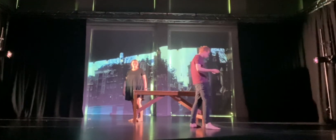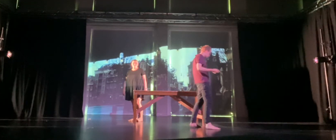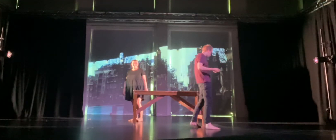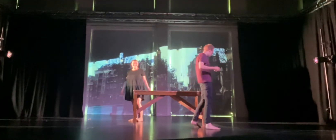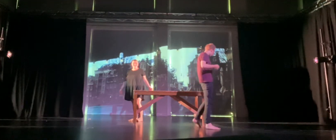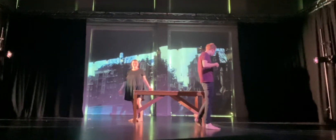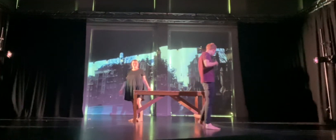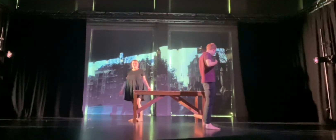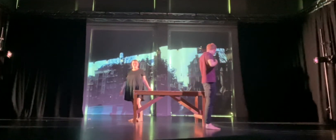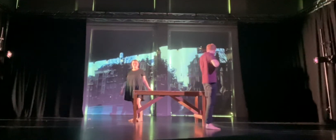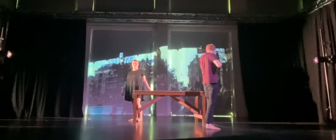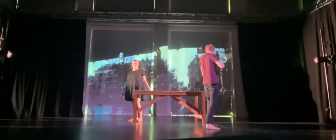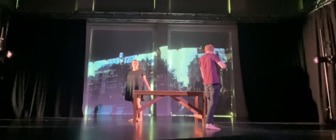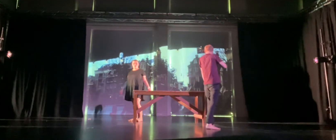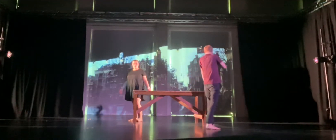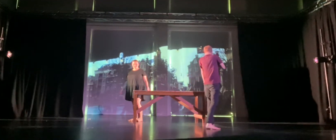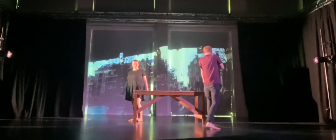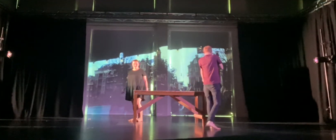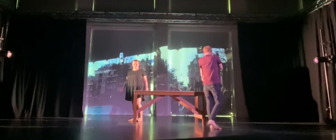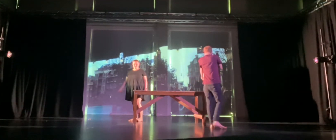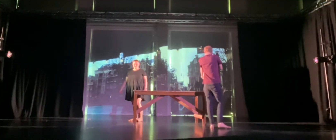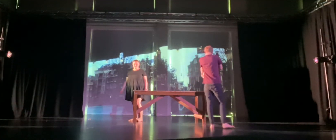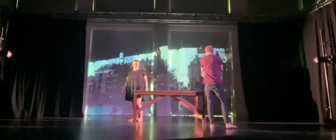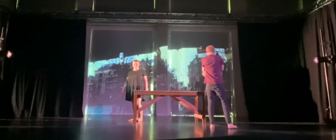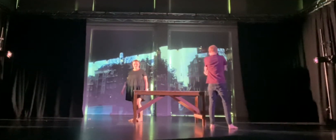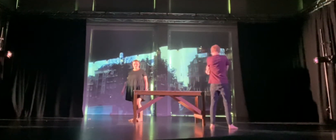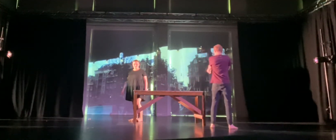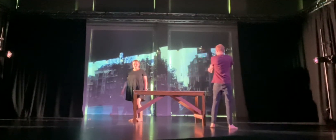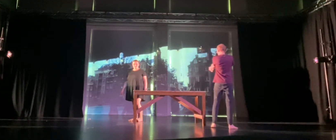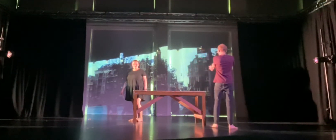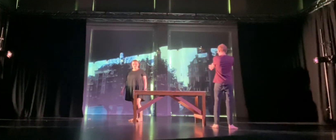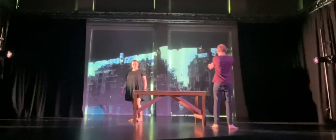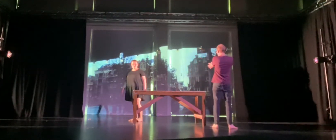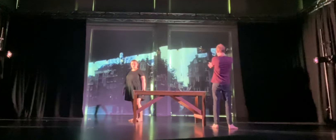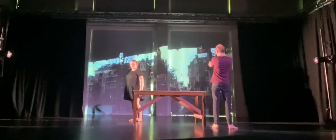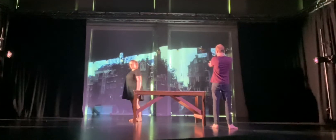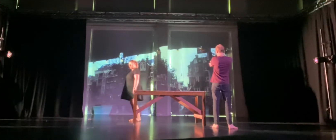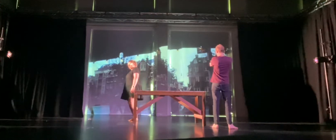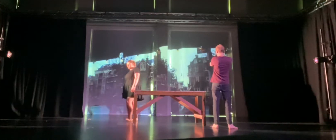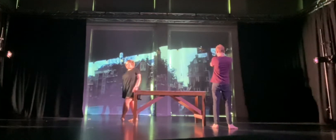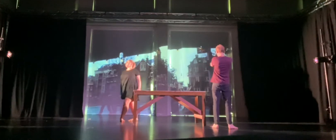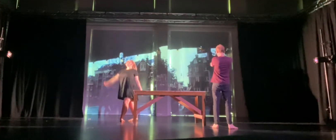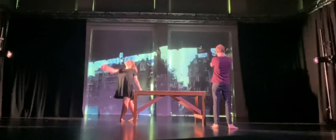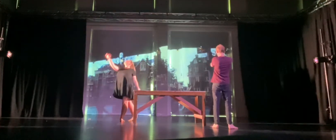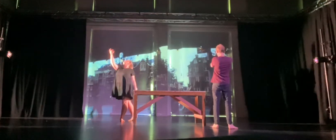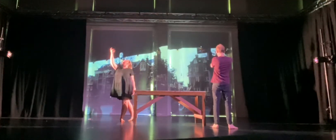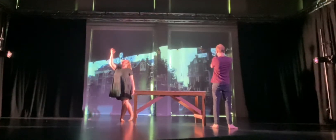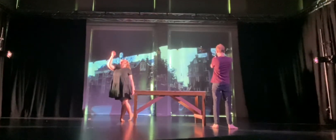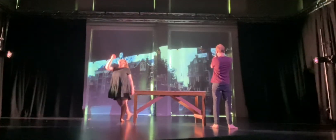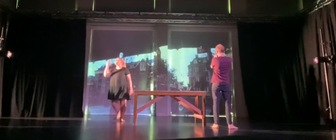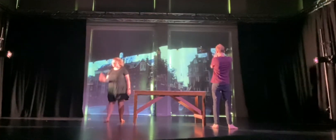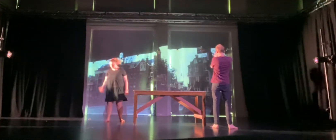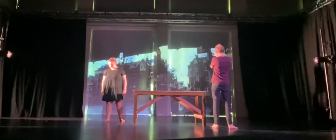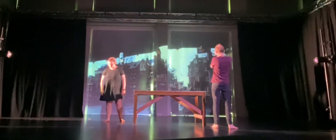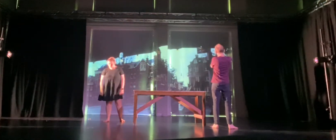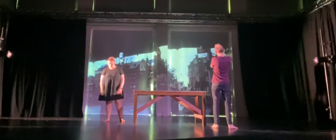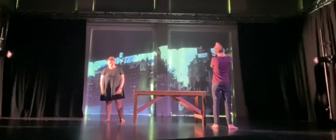I'm thinking, I'm breathing. It might be the big things that we remember, but it's the